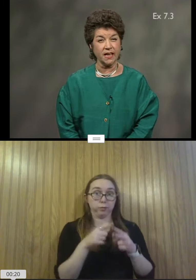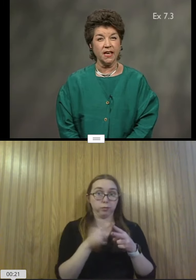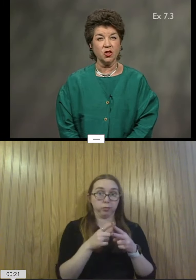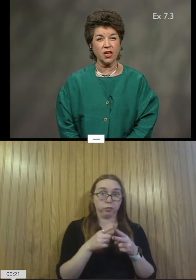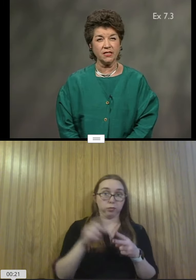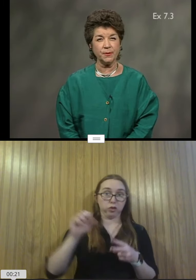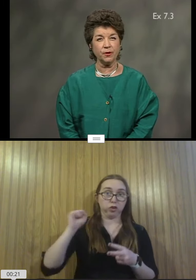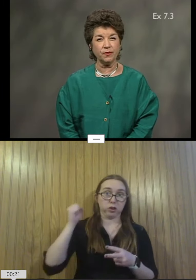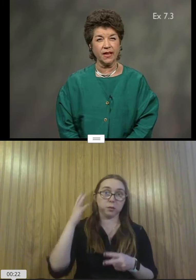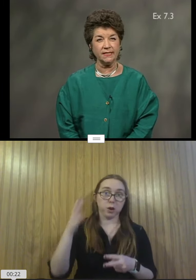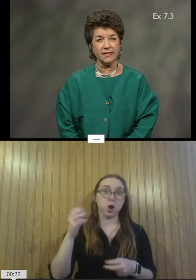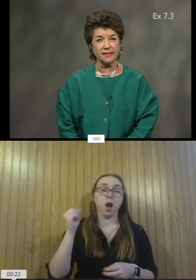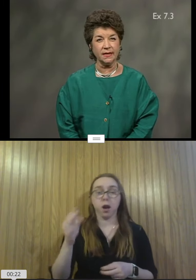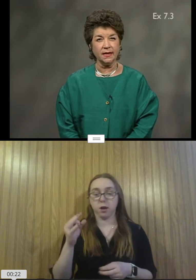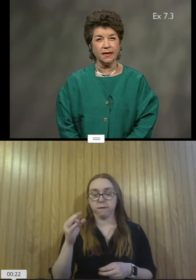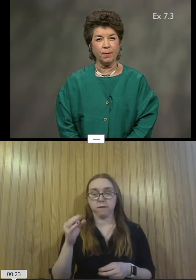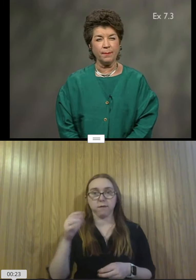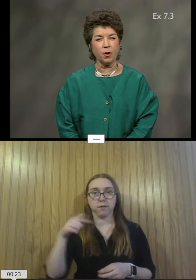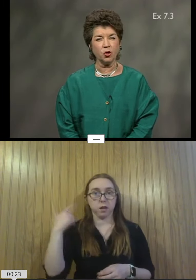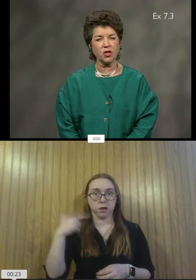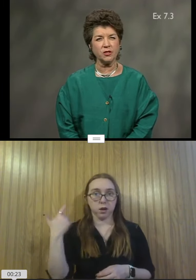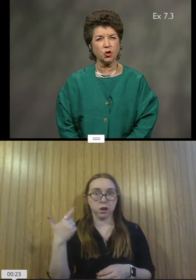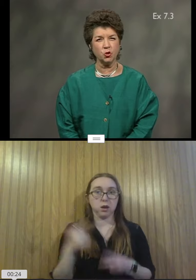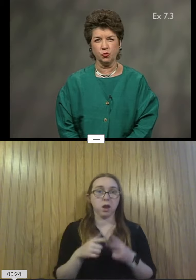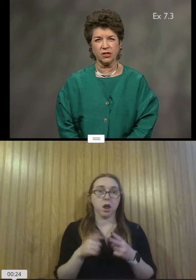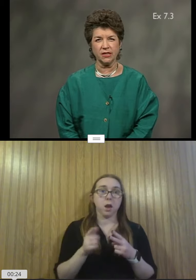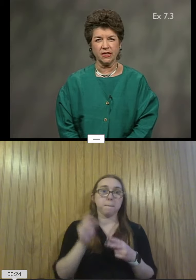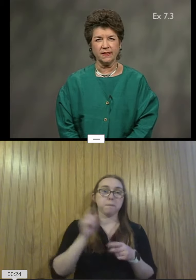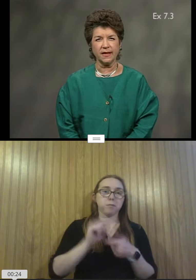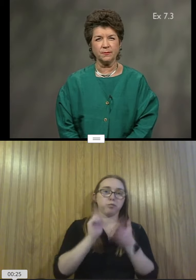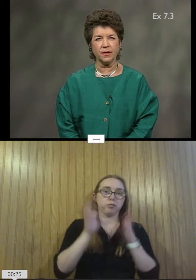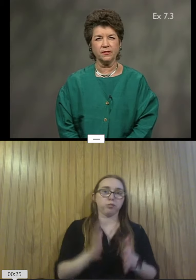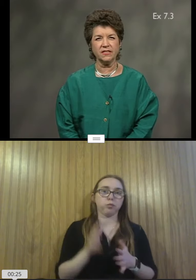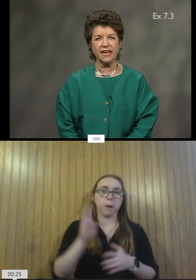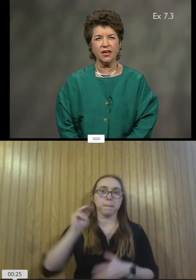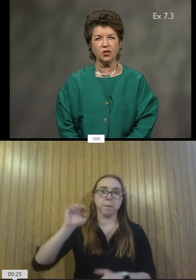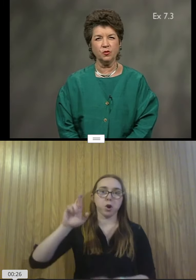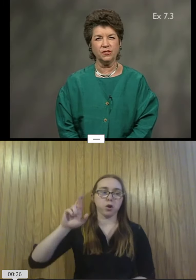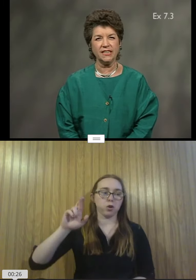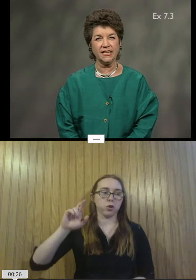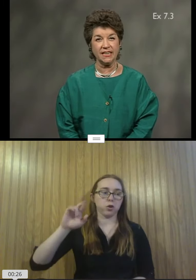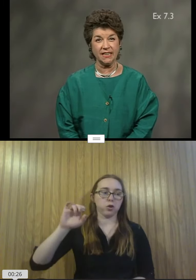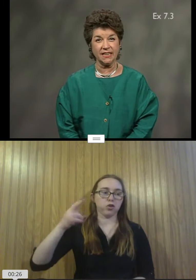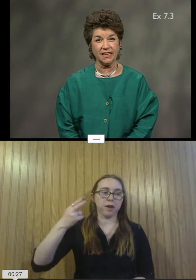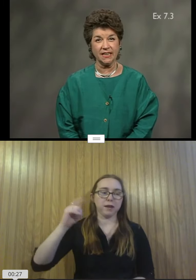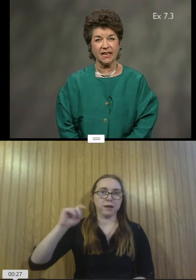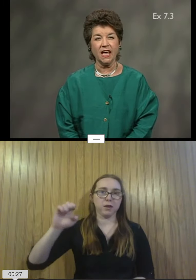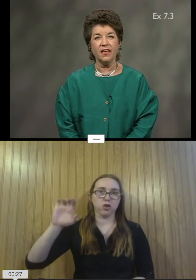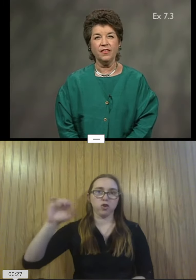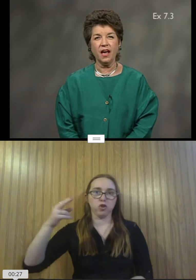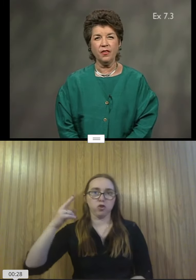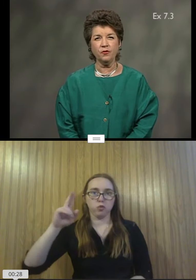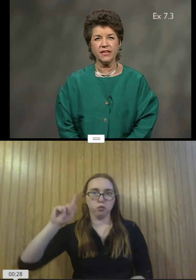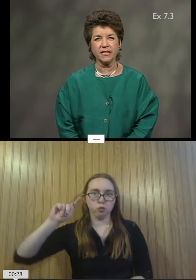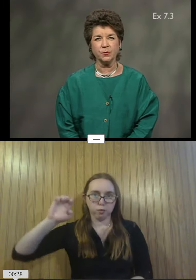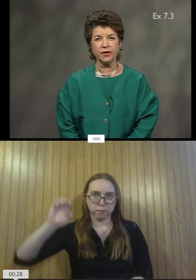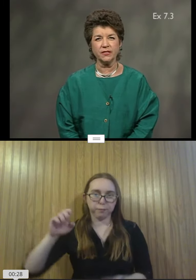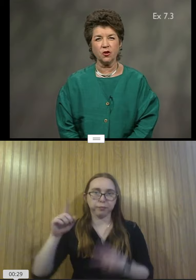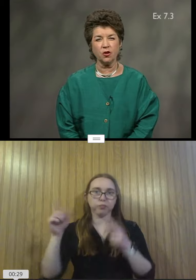is Shakespeare of London by Marchette Chute. That's spelled C-H-U-T-E. The